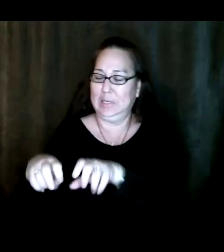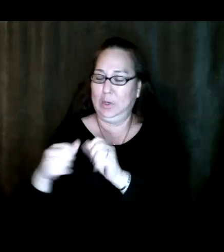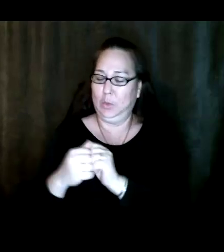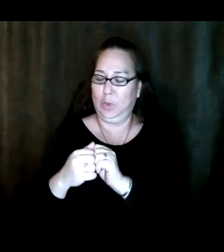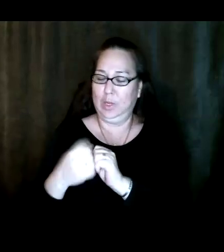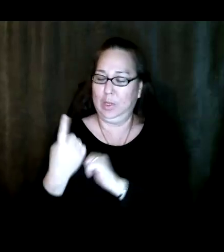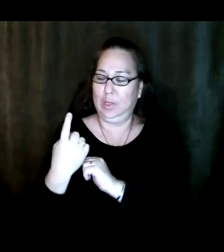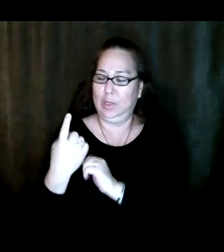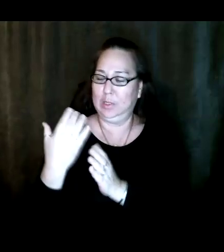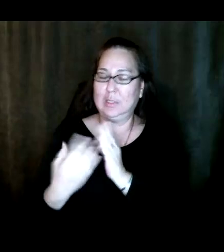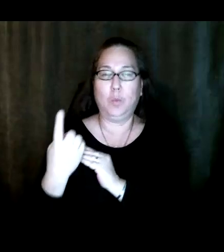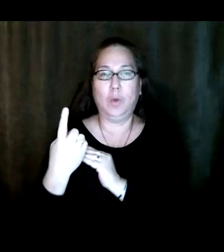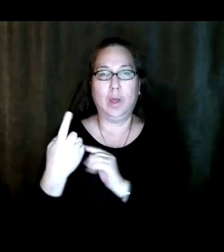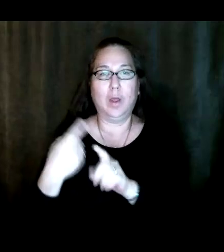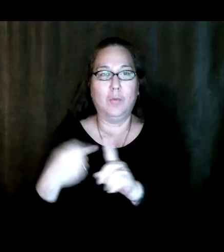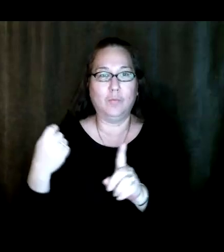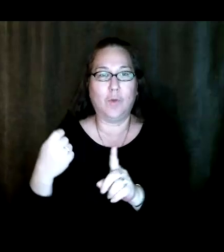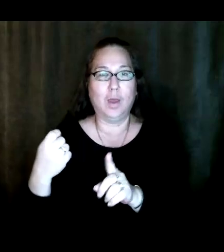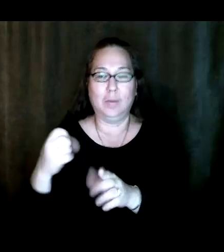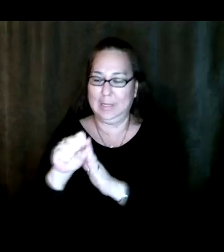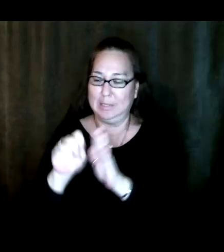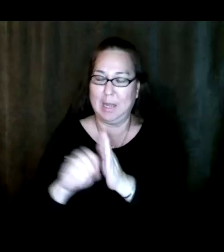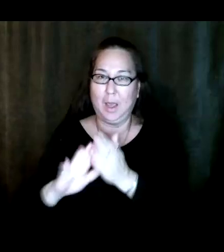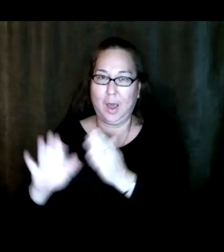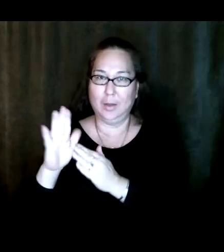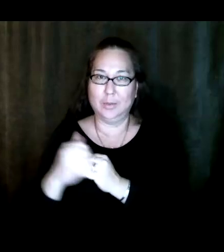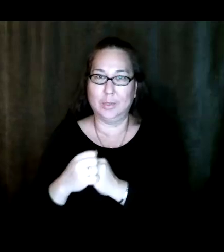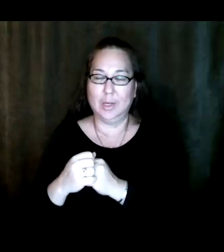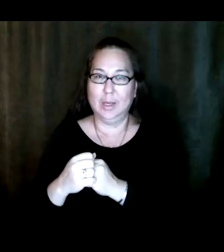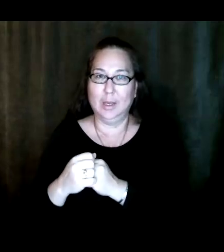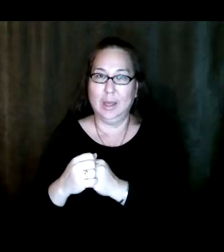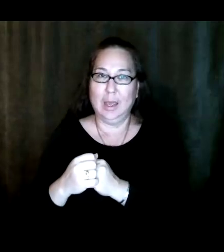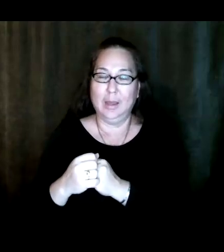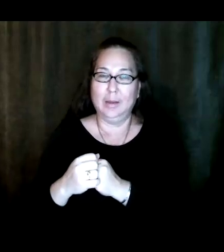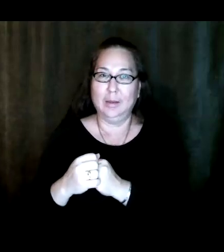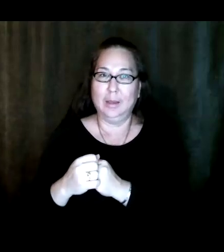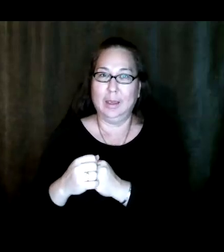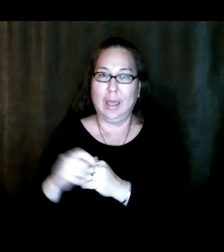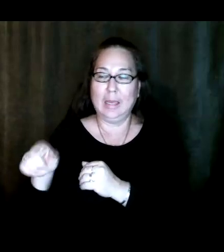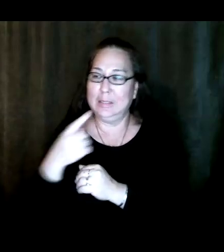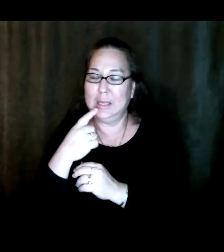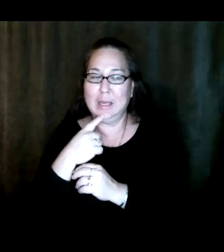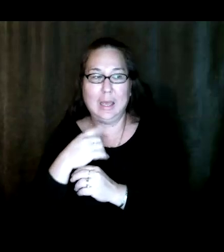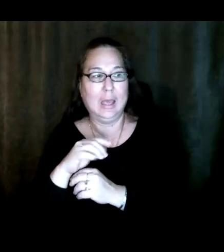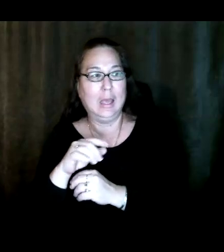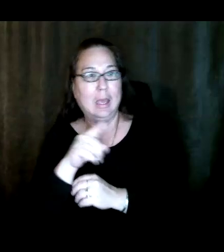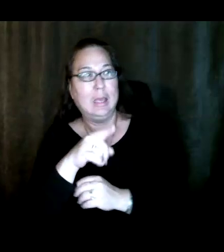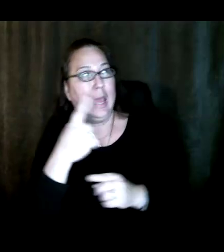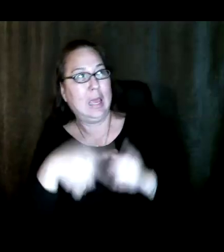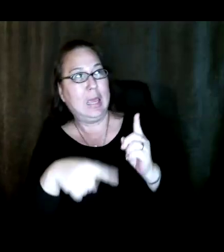our state colleges who said, "Huh, you're valedictorians. I've got one. She can't write a